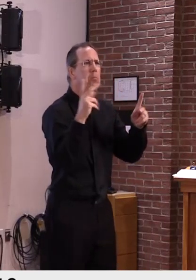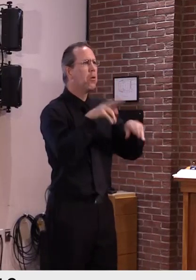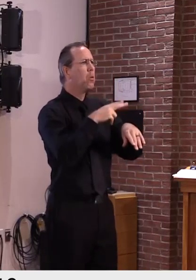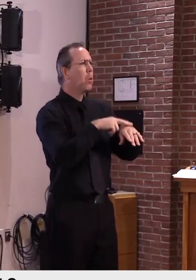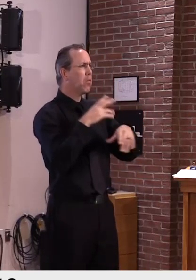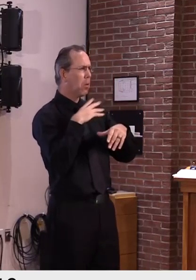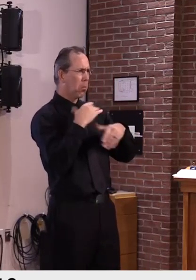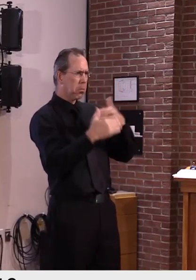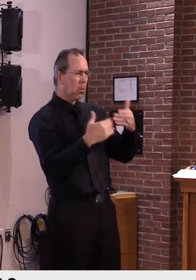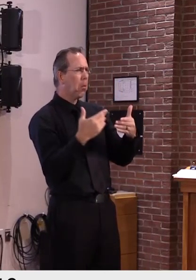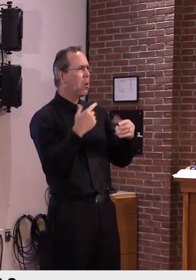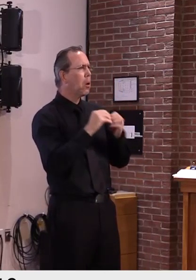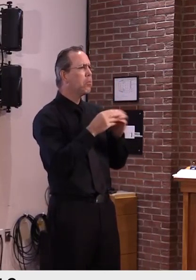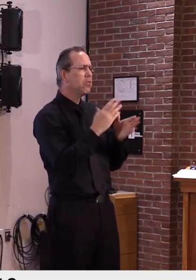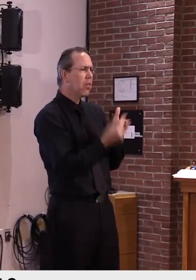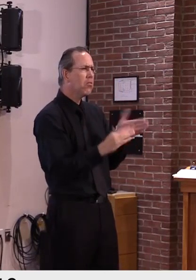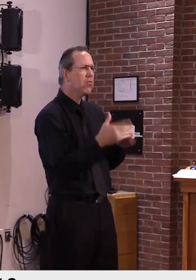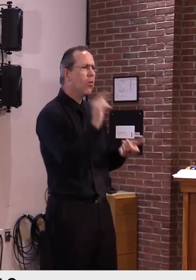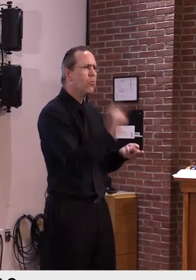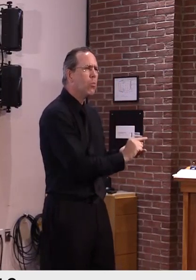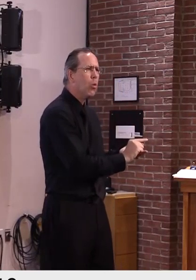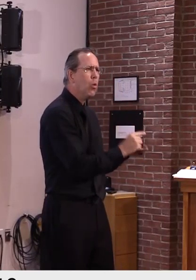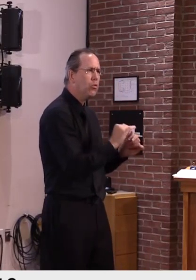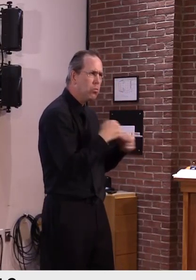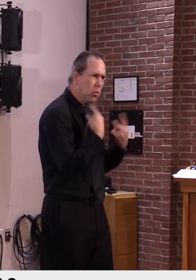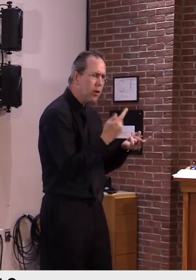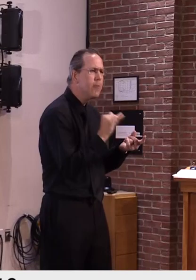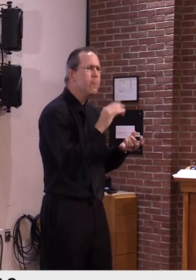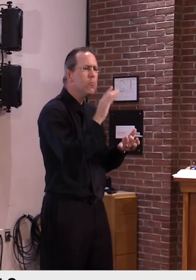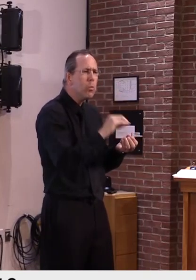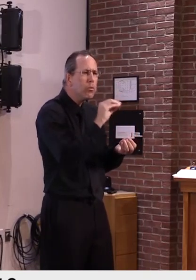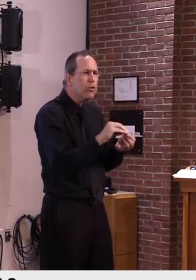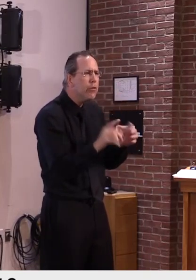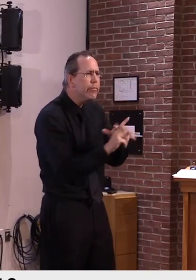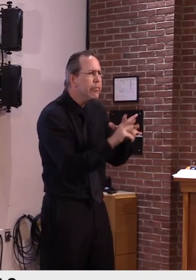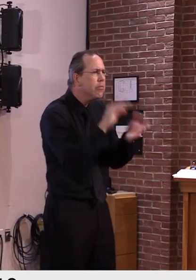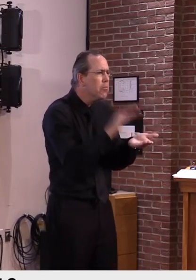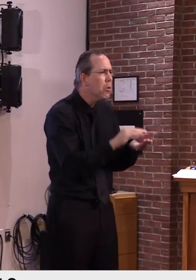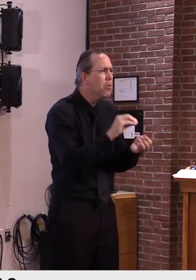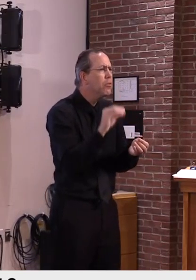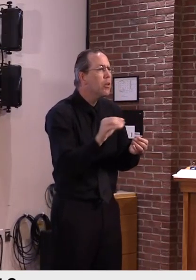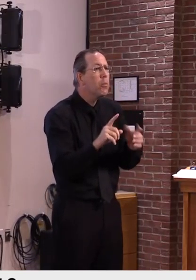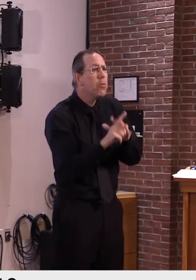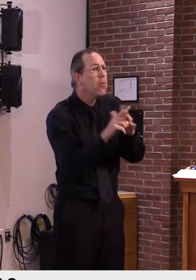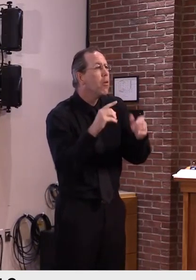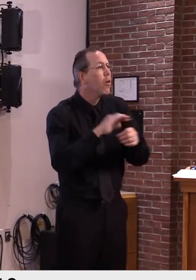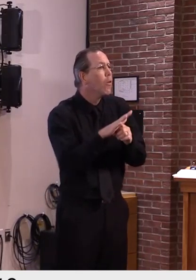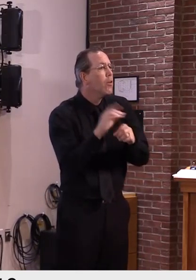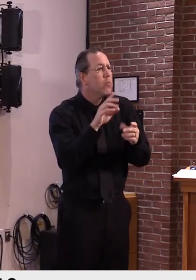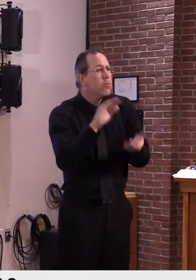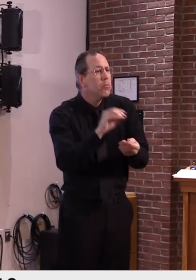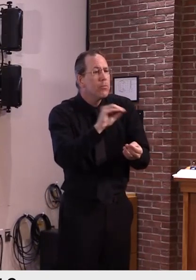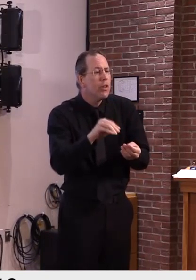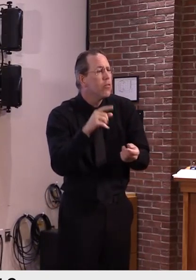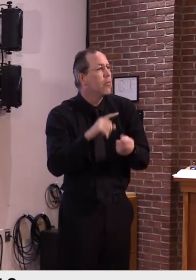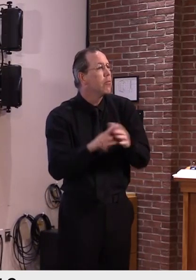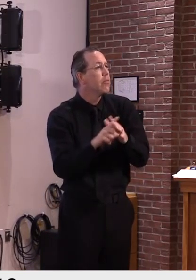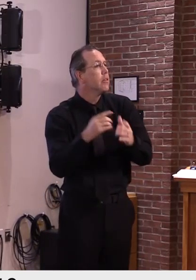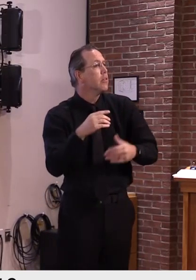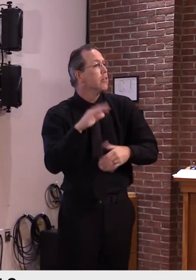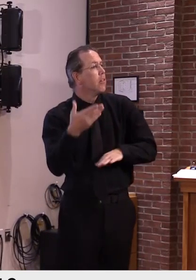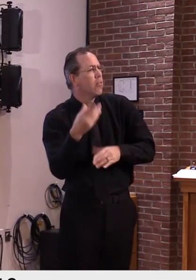capita death numbers in the country by quite a bit. So we're very fortunate that our state has responded in the way that it has,